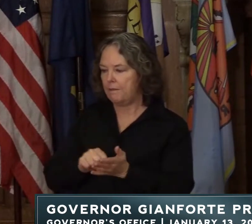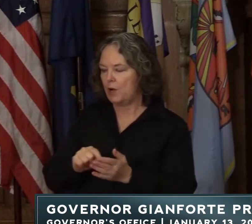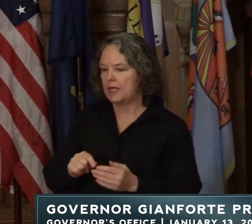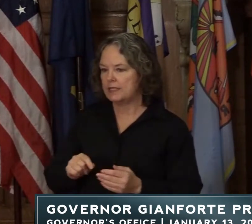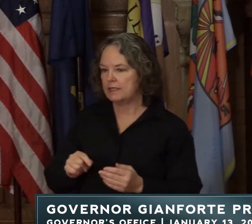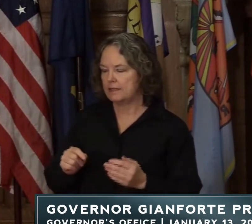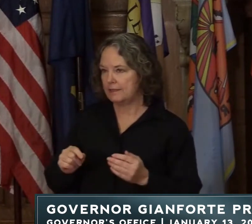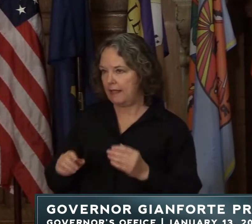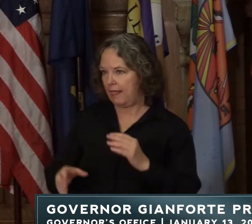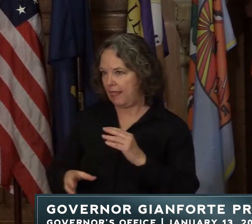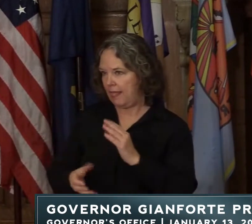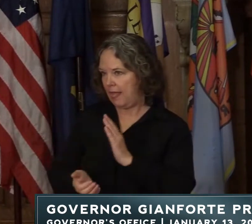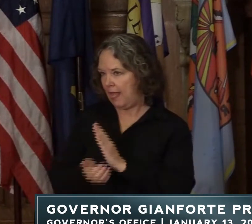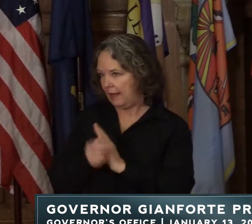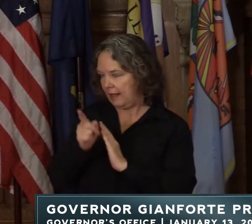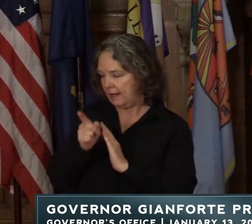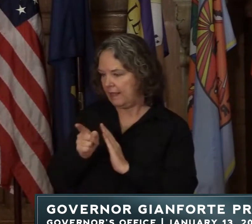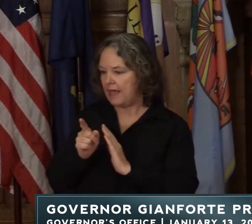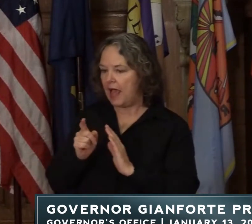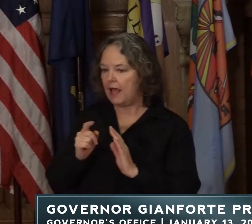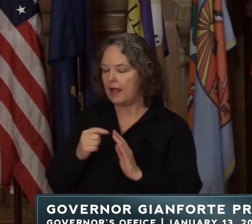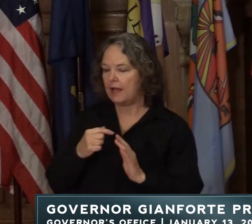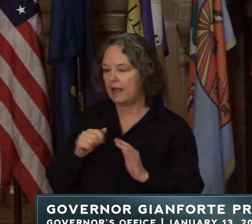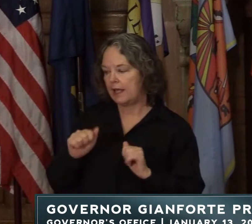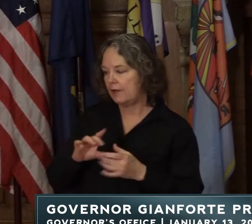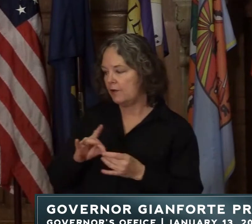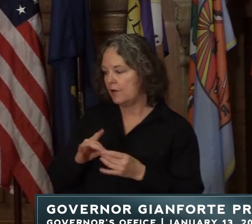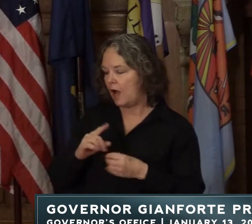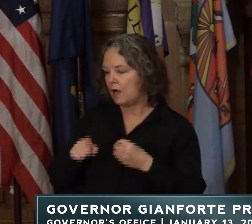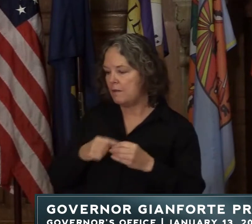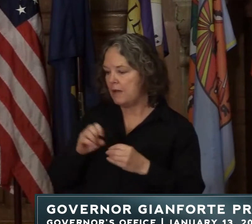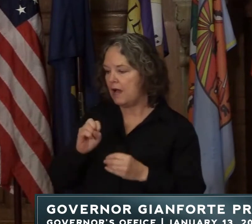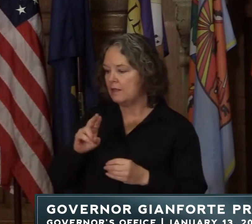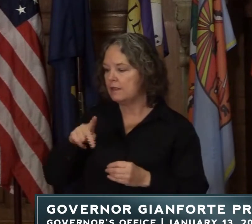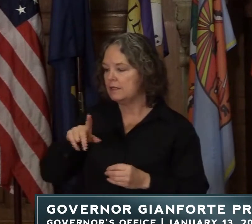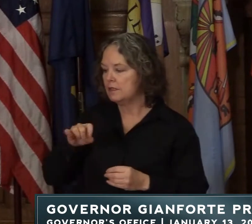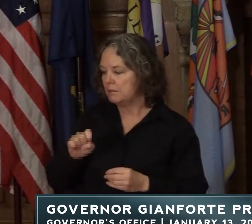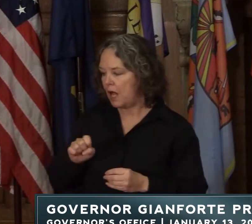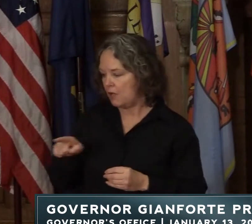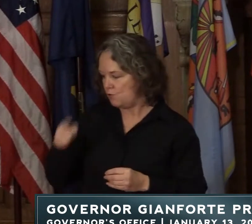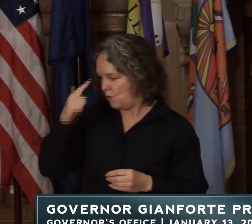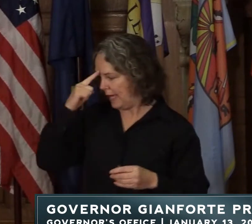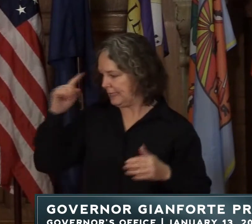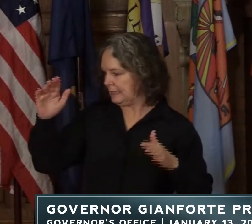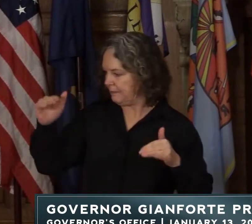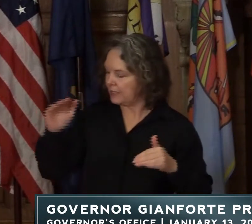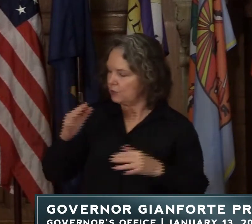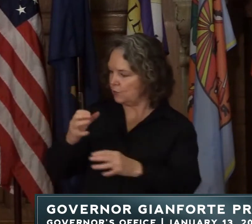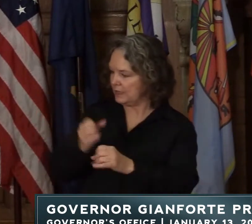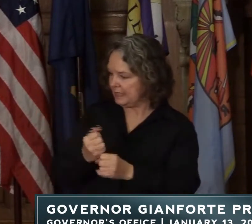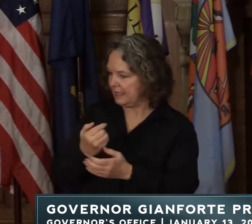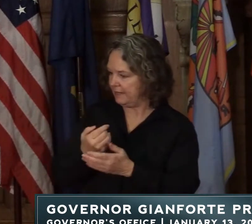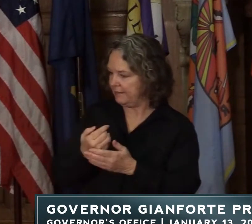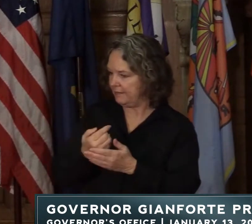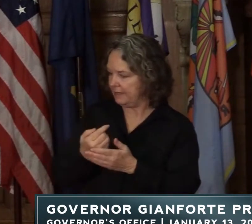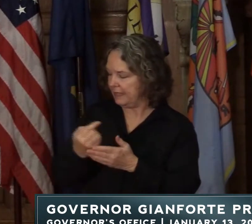Following up on that, can you talk a little bit about the supplies that you are expecting to receive in the coming weeks? I think you said